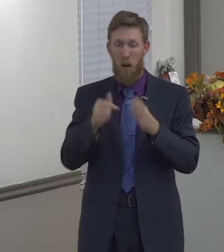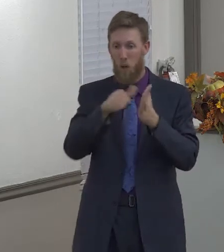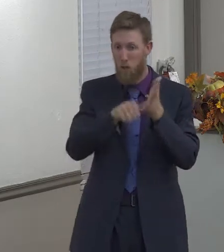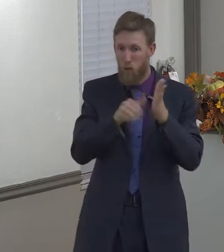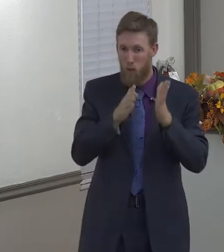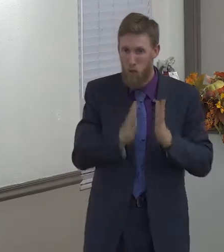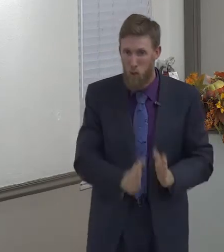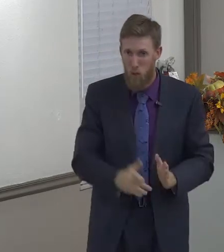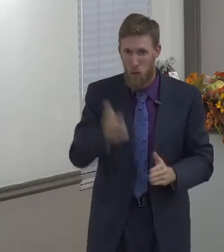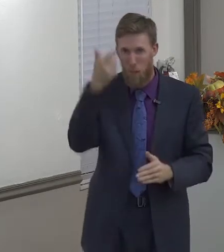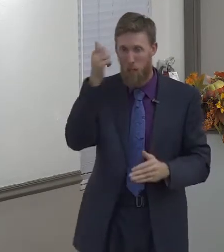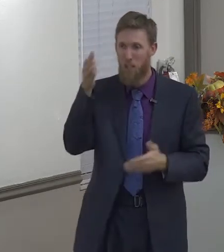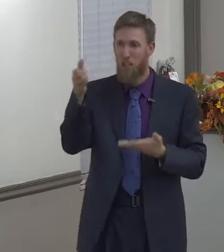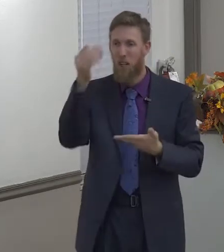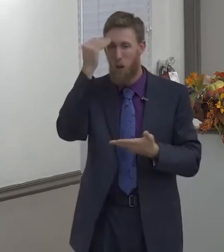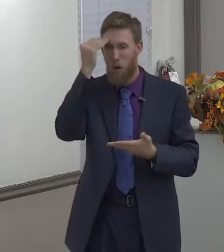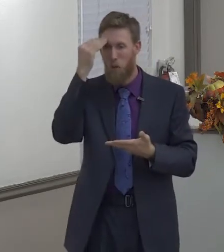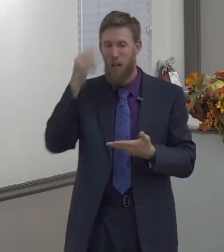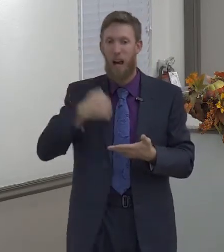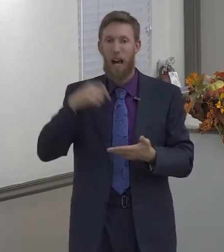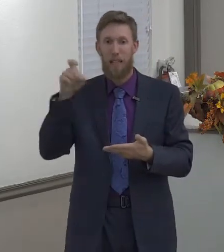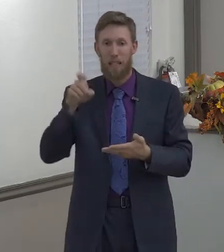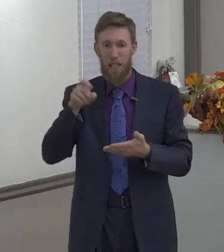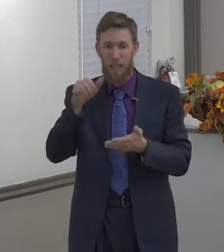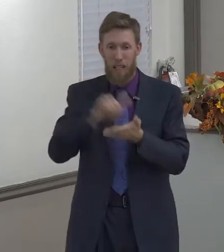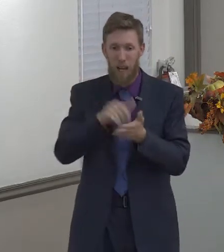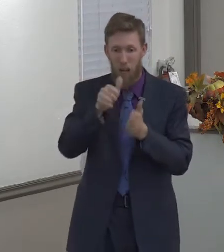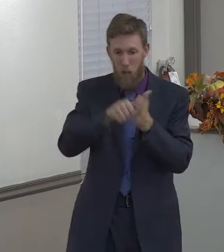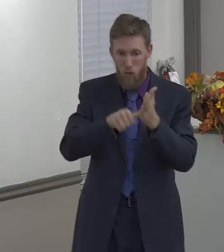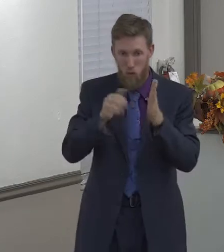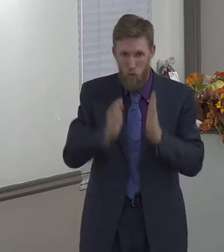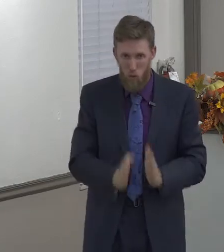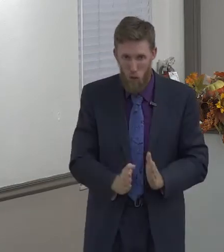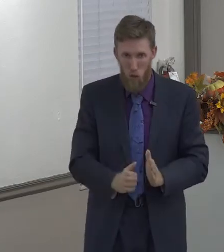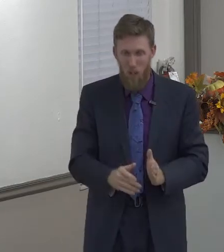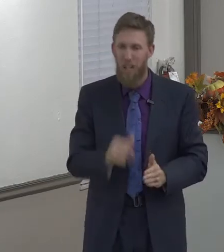against other people, wasn't putting people down or slandering people.